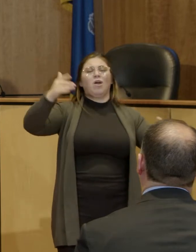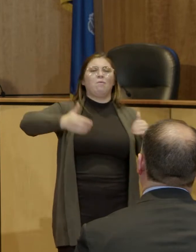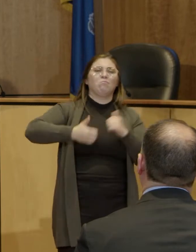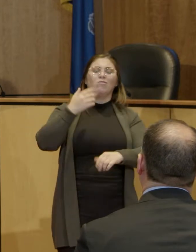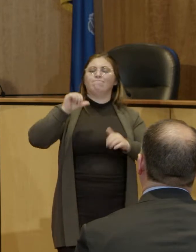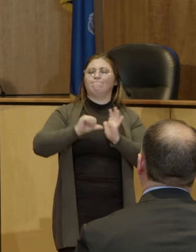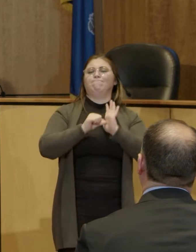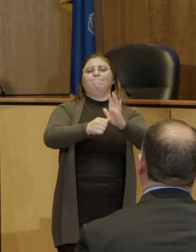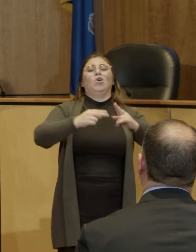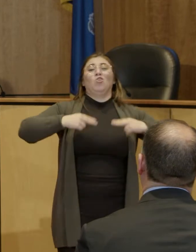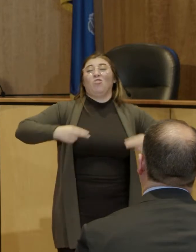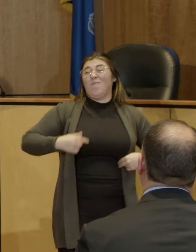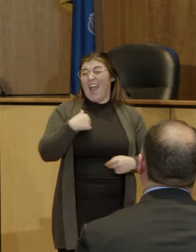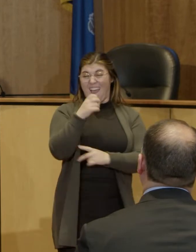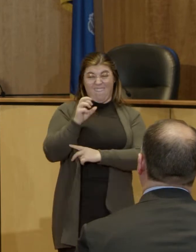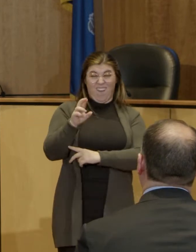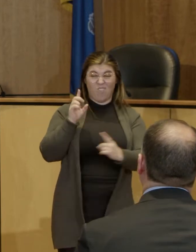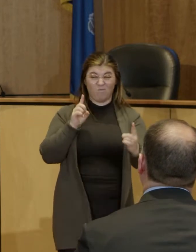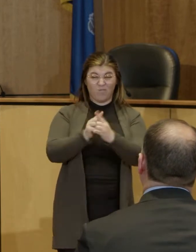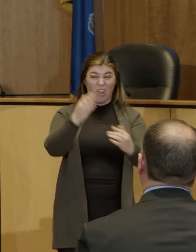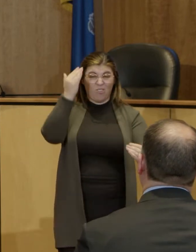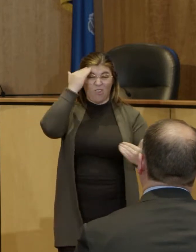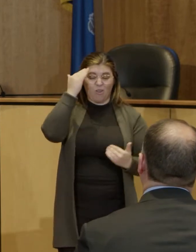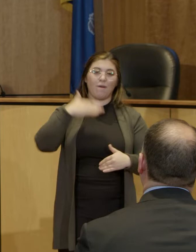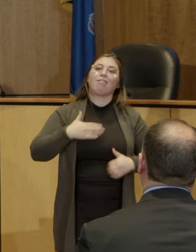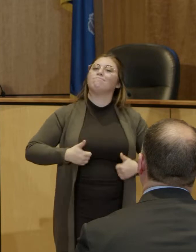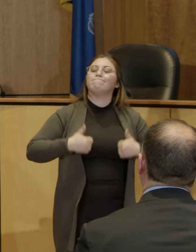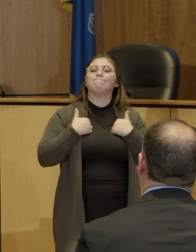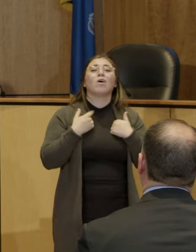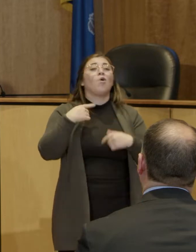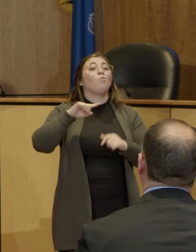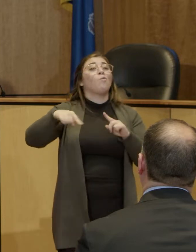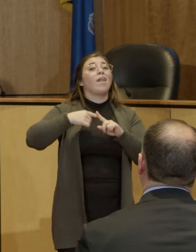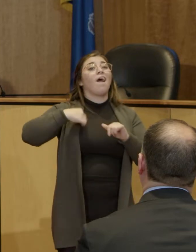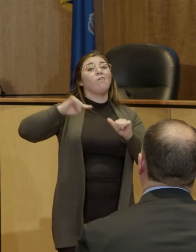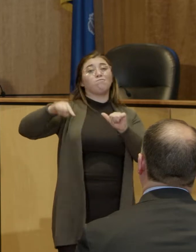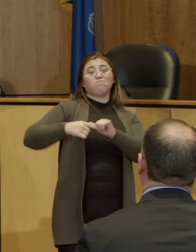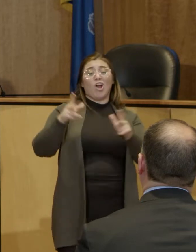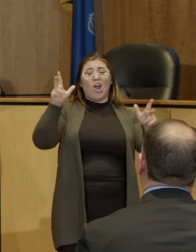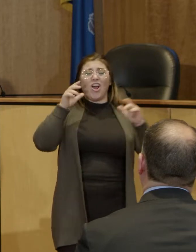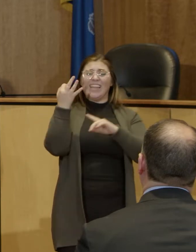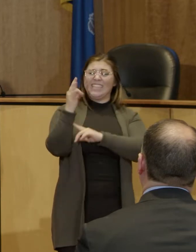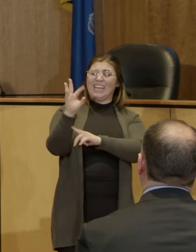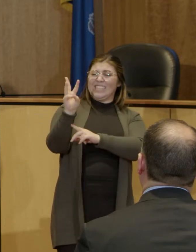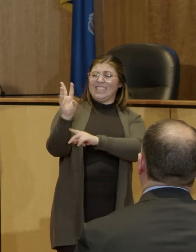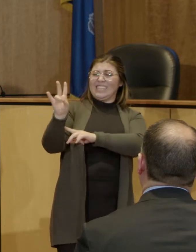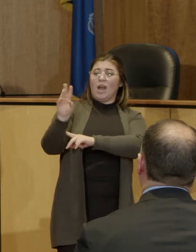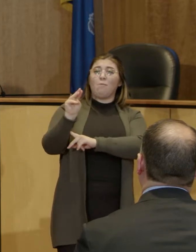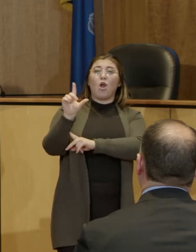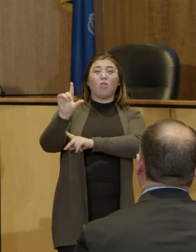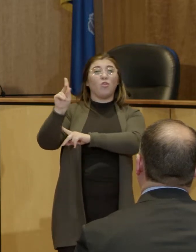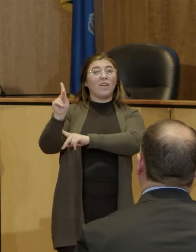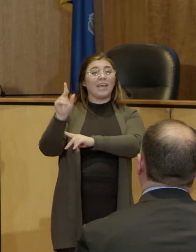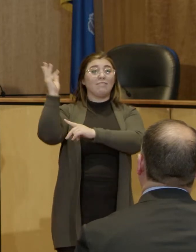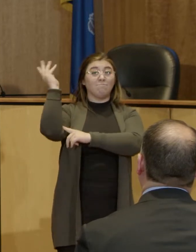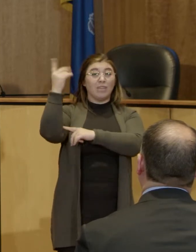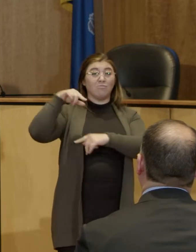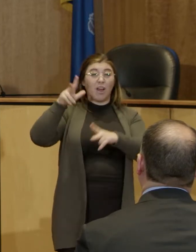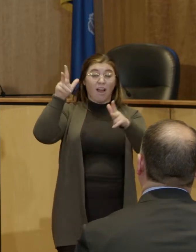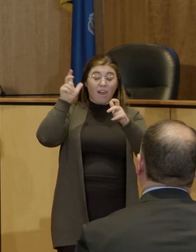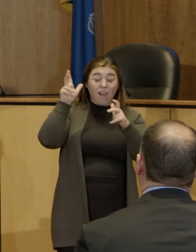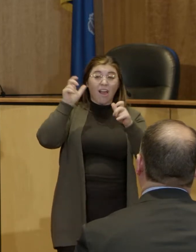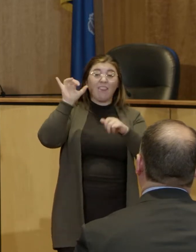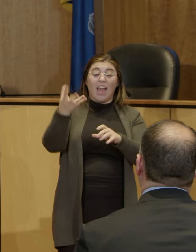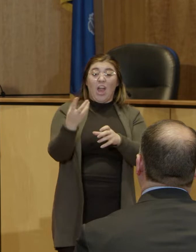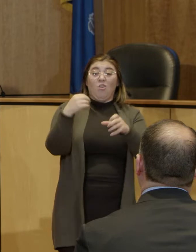most impressive human I've ever known. When I first heard the 1967 Martin Luther King speech that included